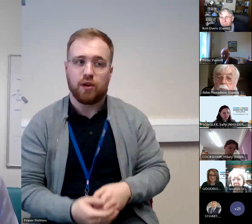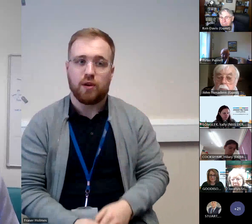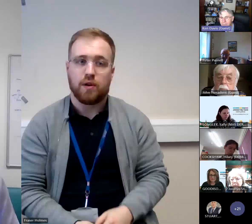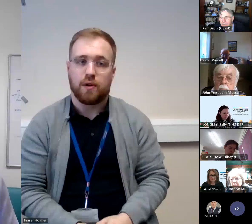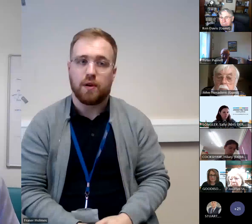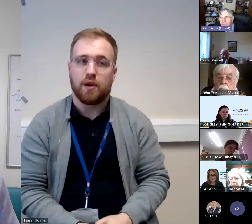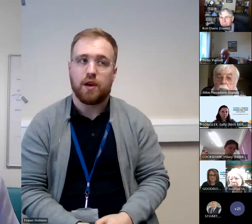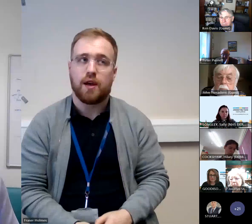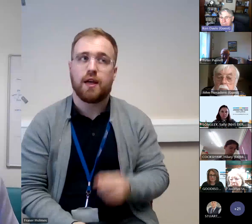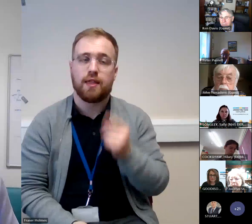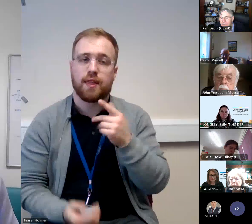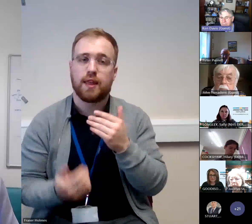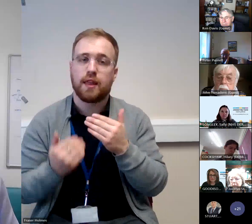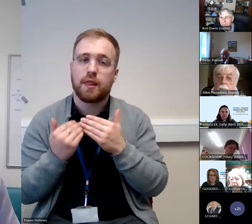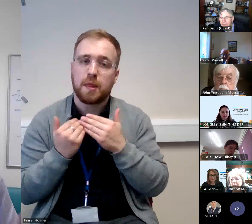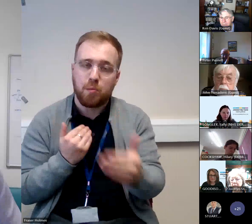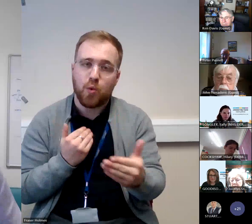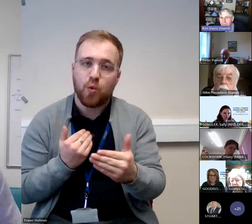that we can